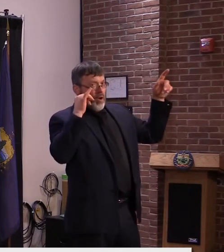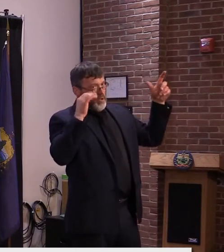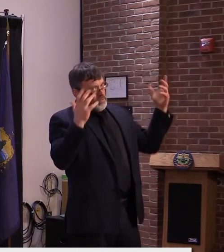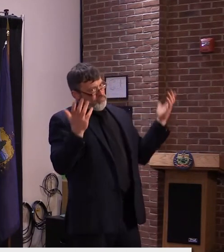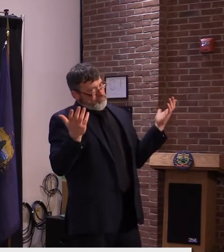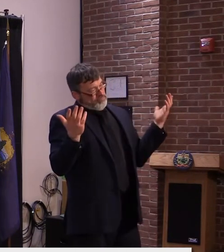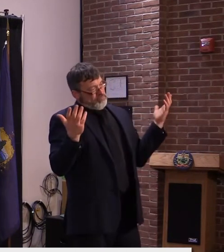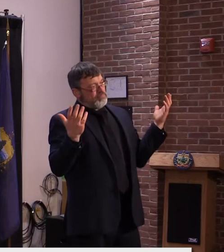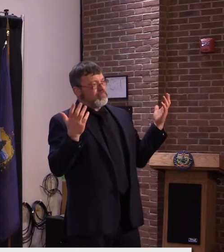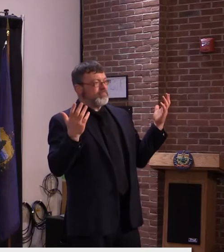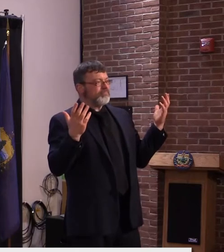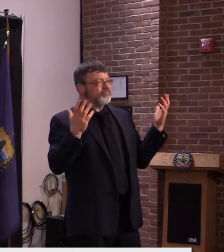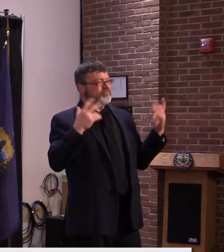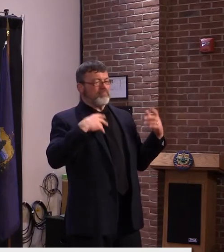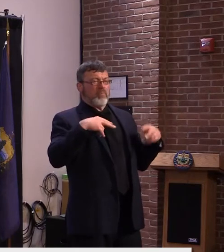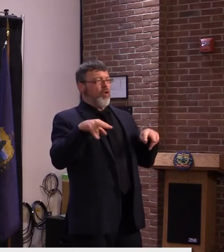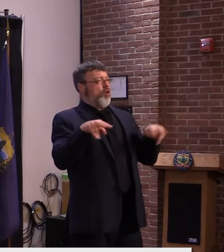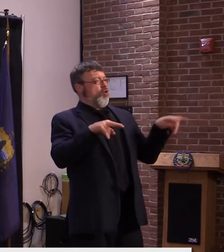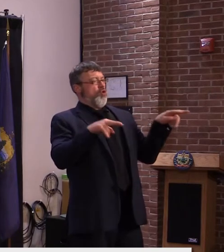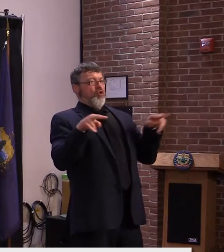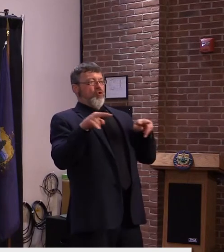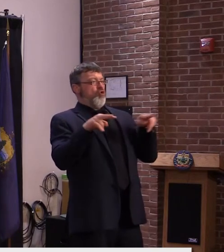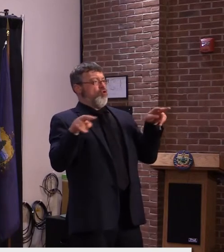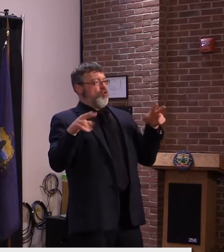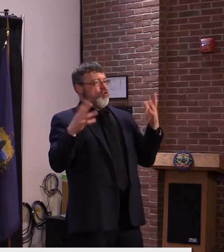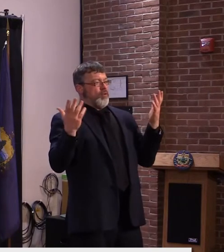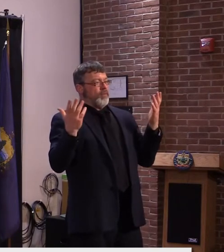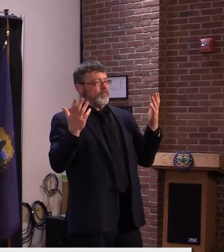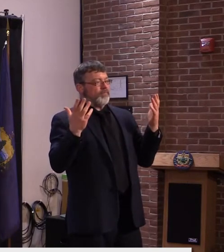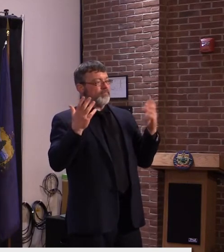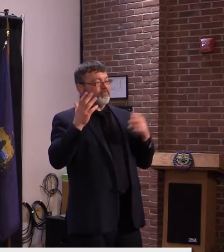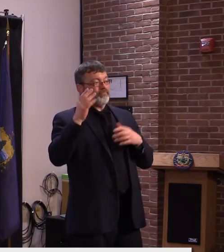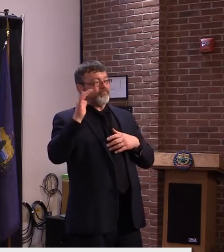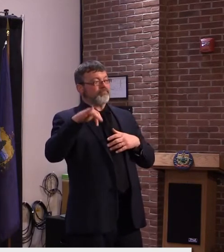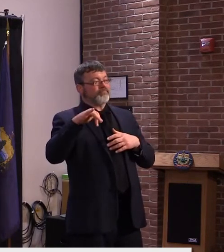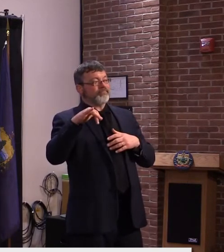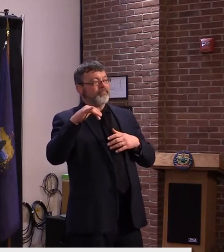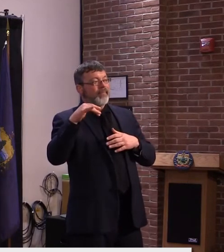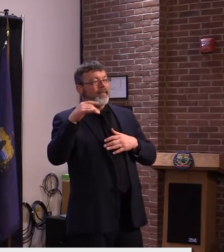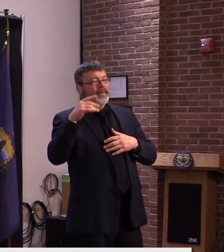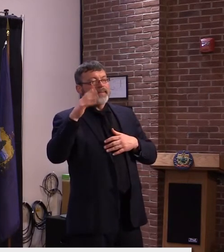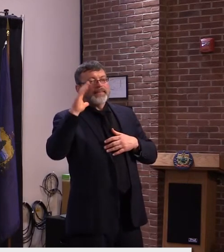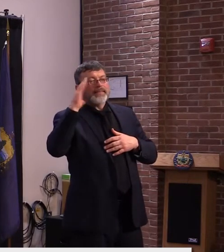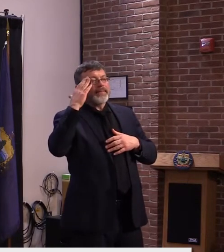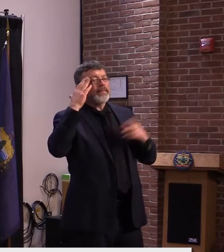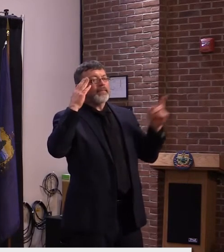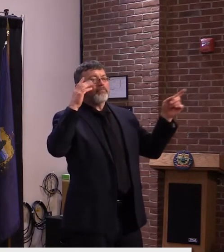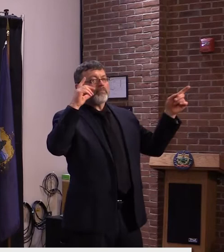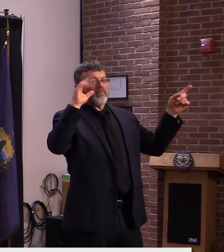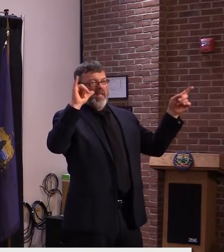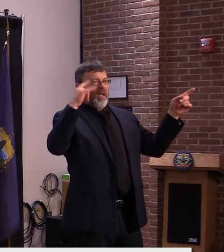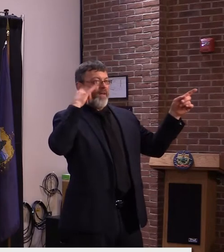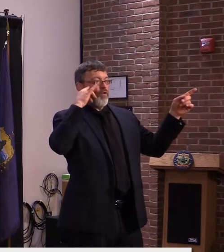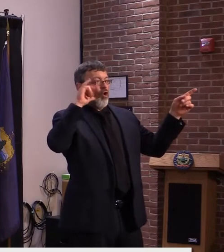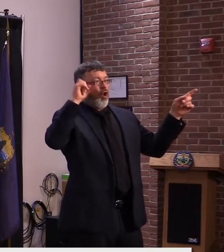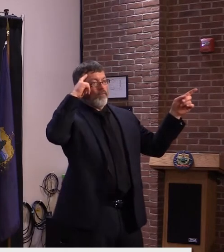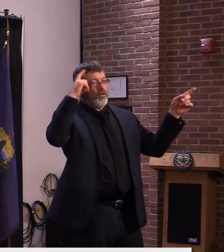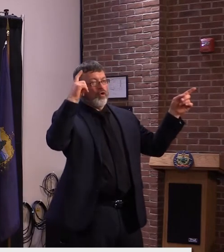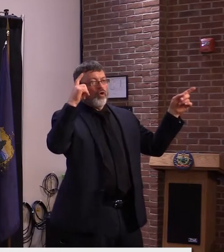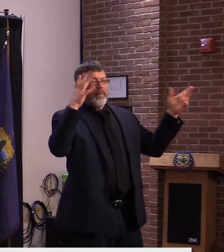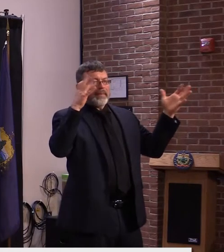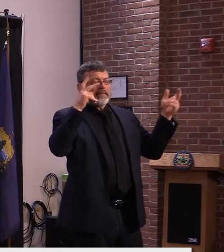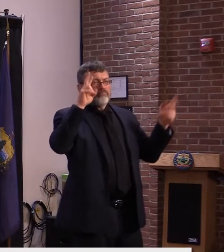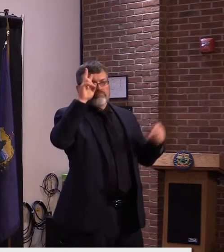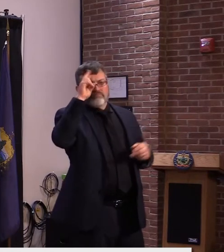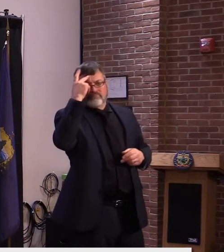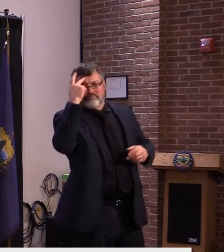of a consolidated effort by many Democrat governors across the country to make this shift. As